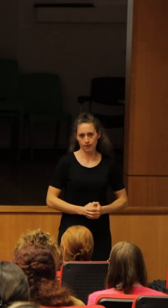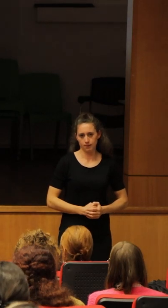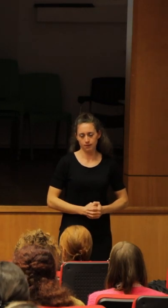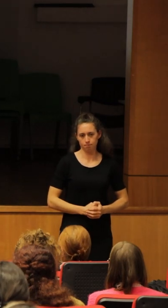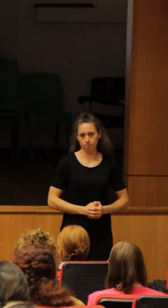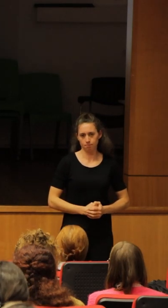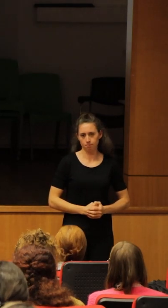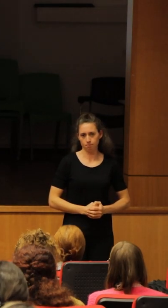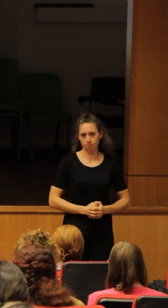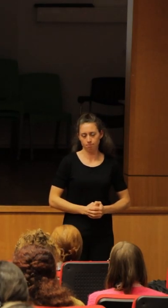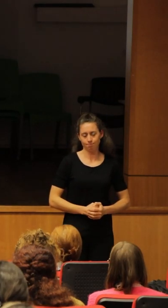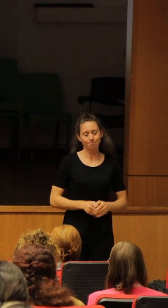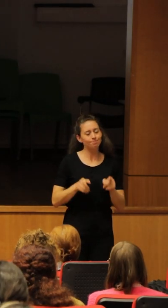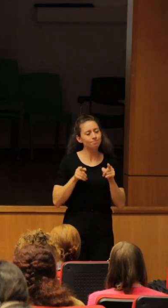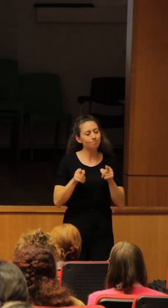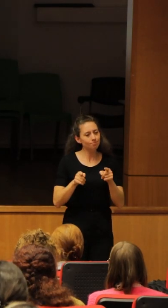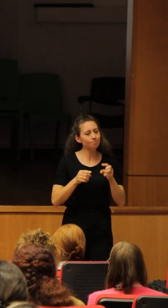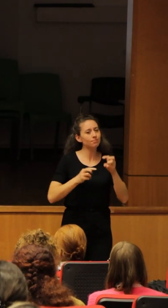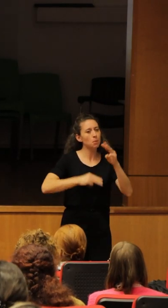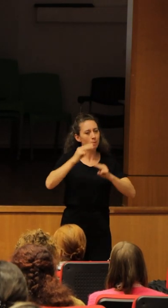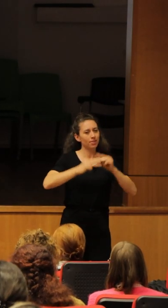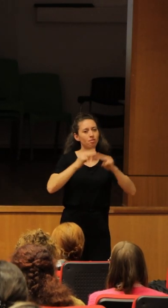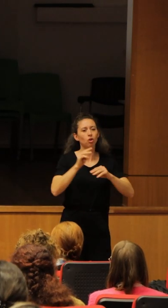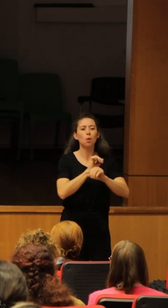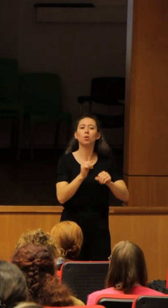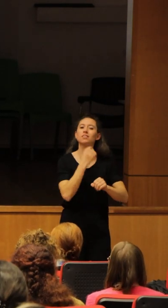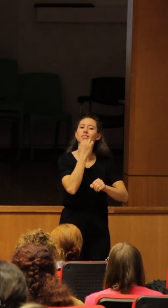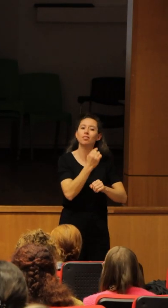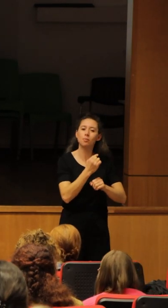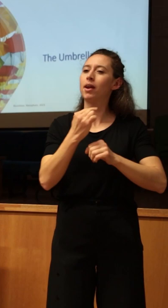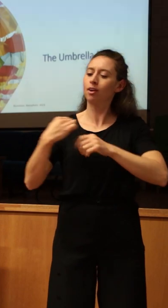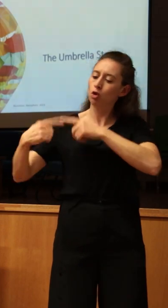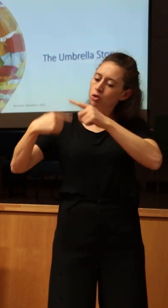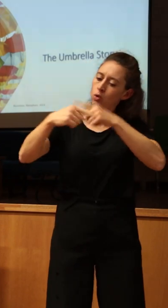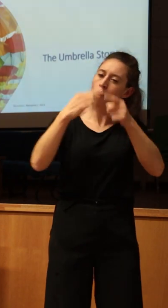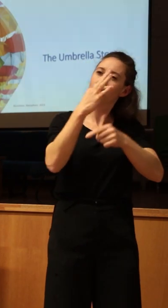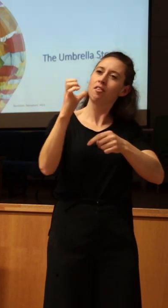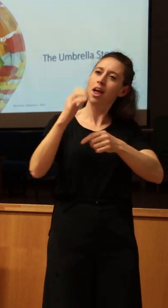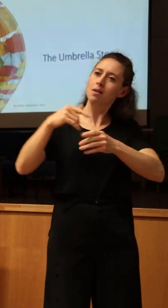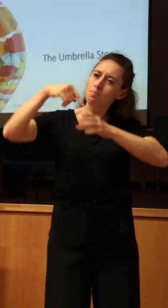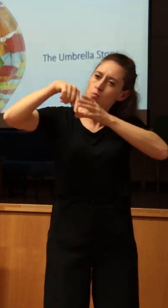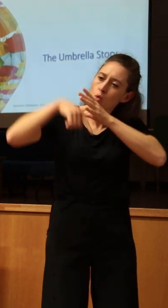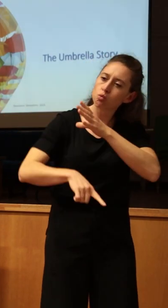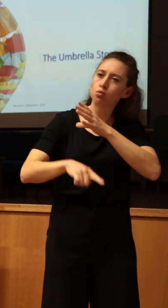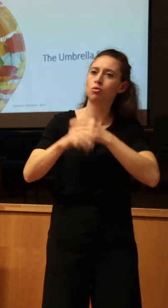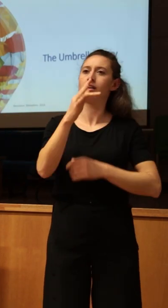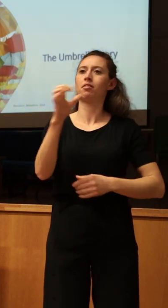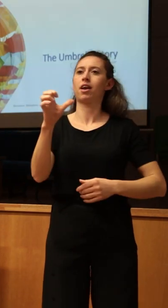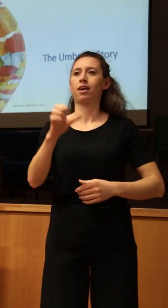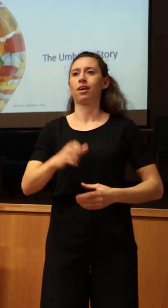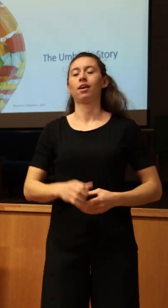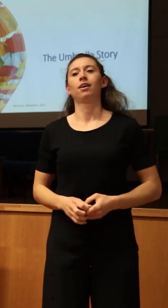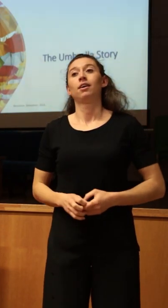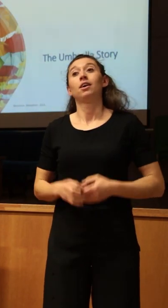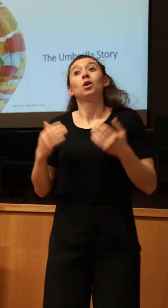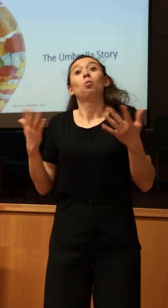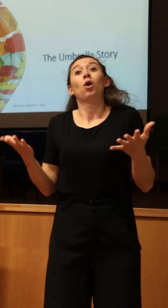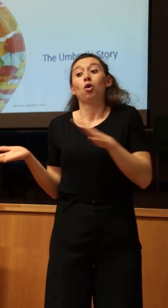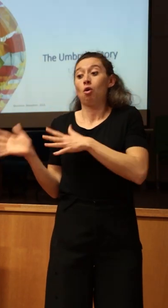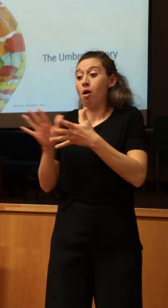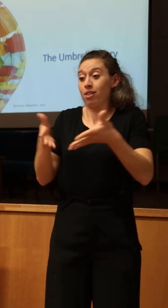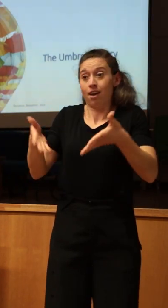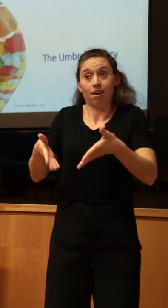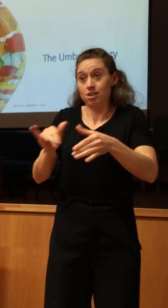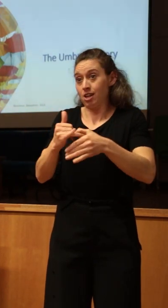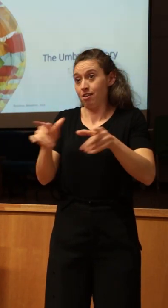to keep really their faith deep. Y eso es una metáfora que los puede ayudar a mantener la fe profunda. So, this is it. Bueno, hasta ahí vamos.